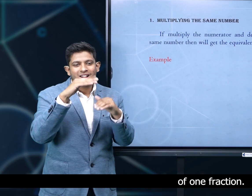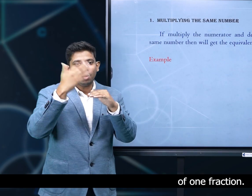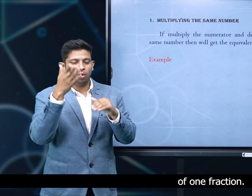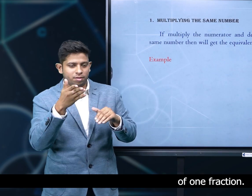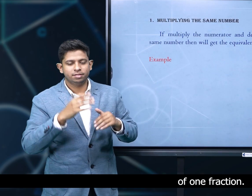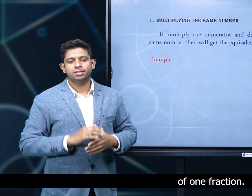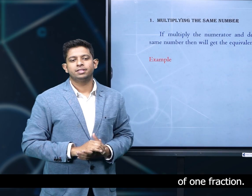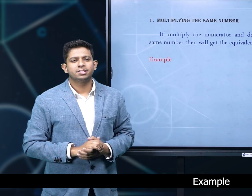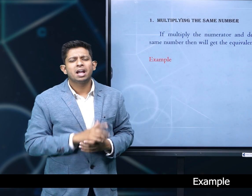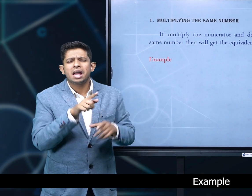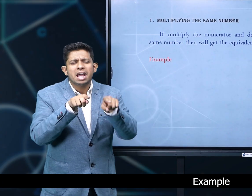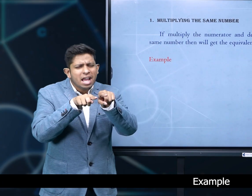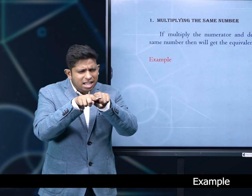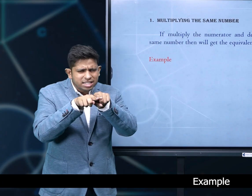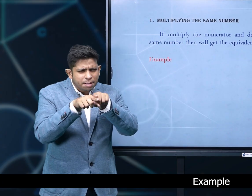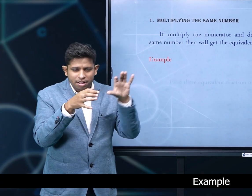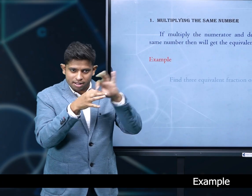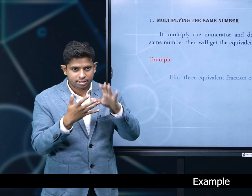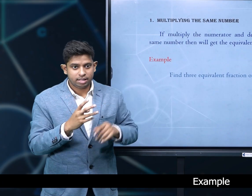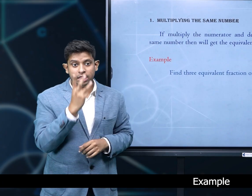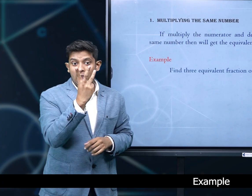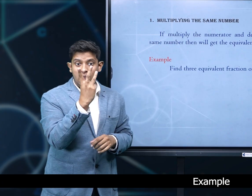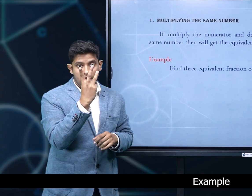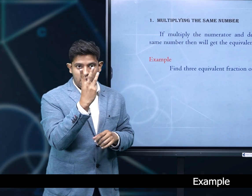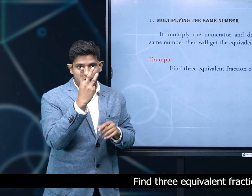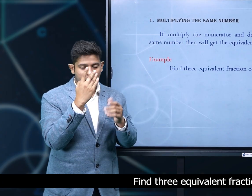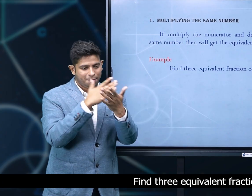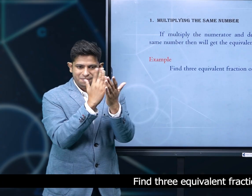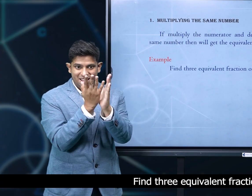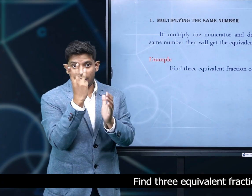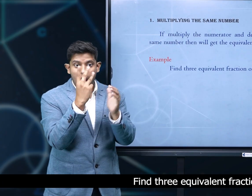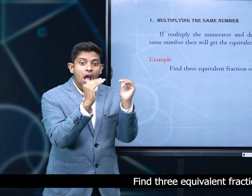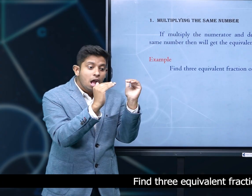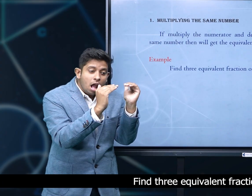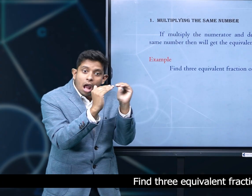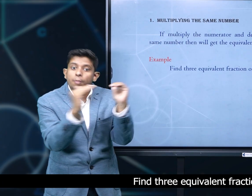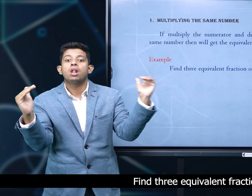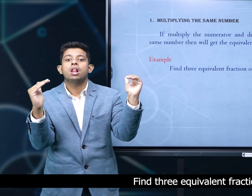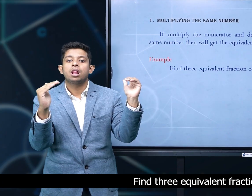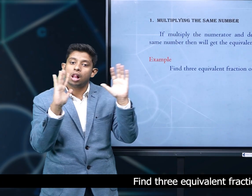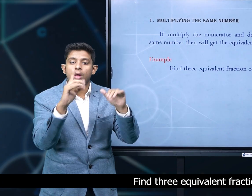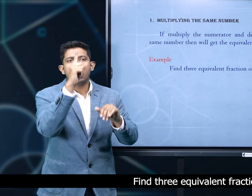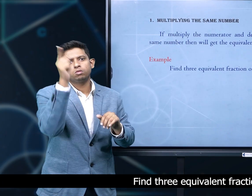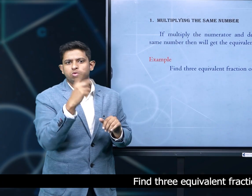fraction. Example. Find 3 equivalent fractions of 1 by 2.